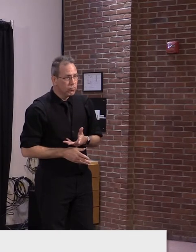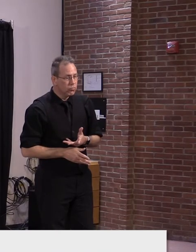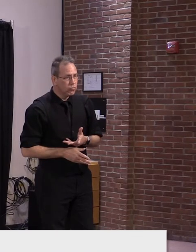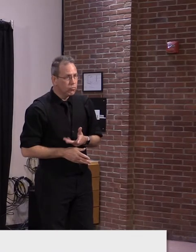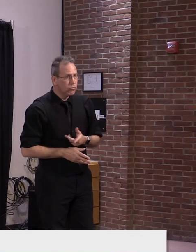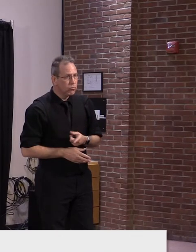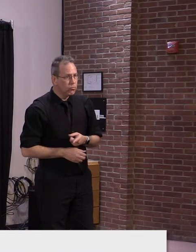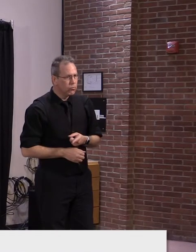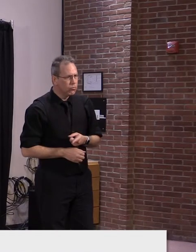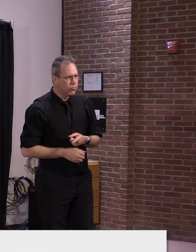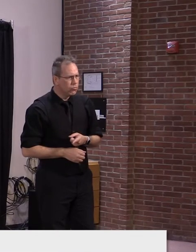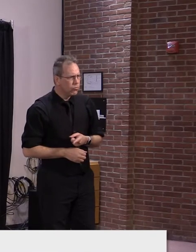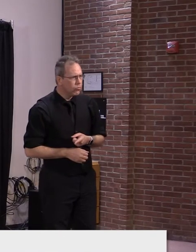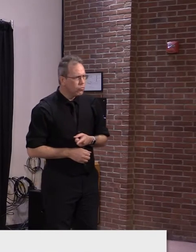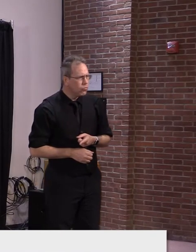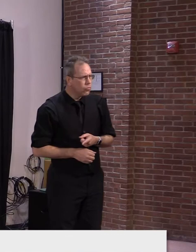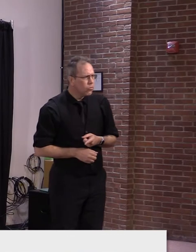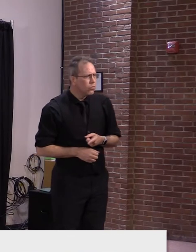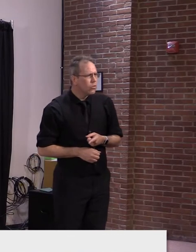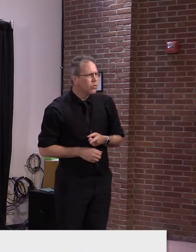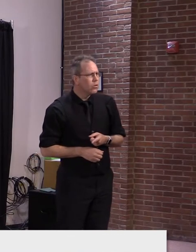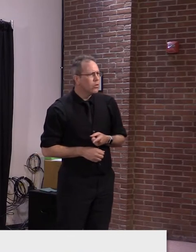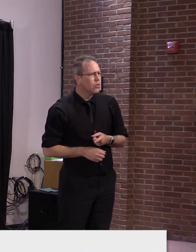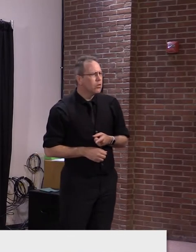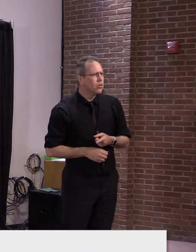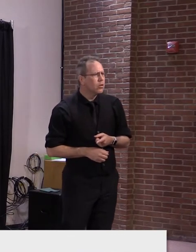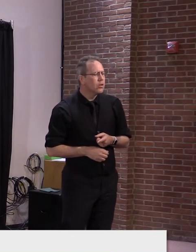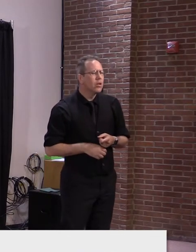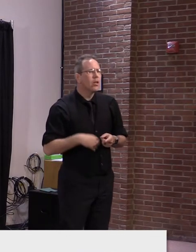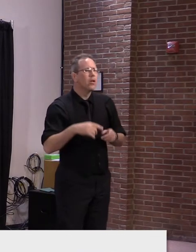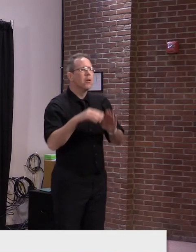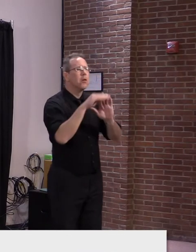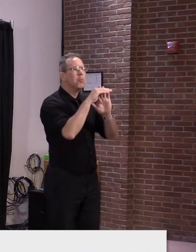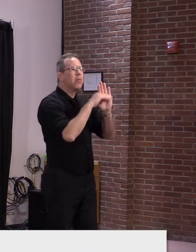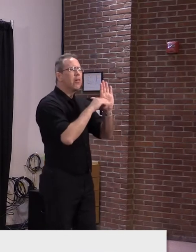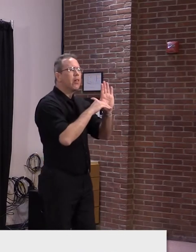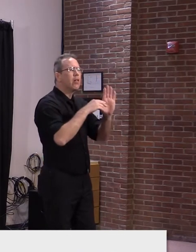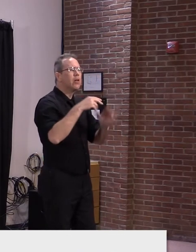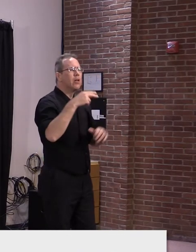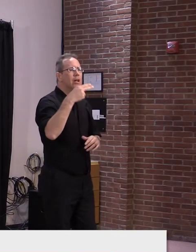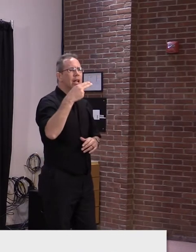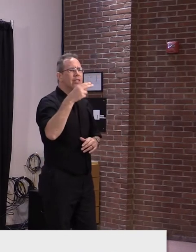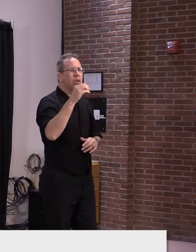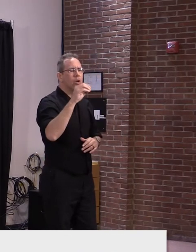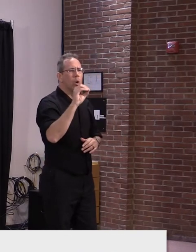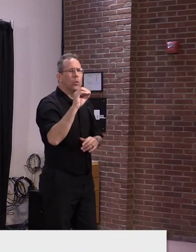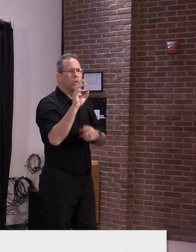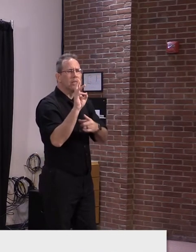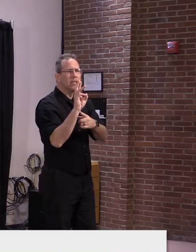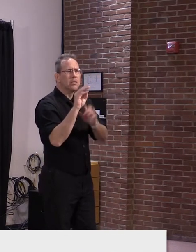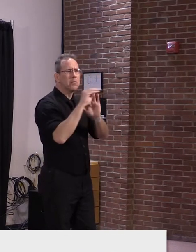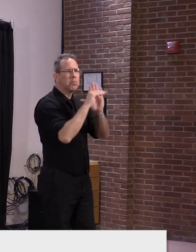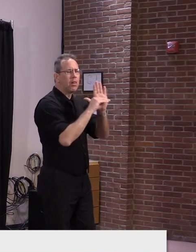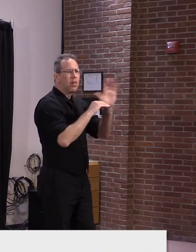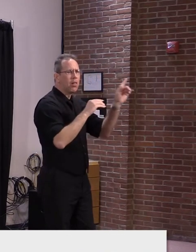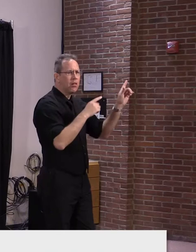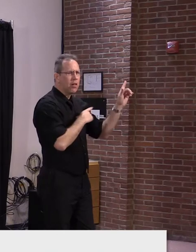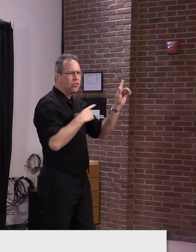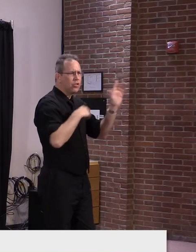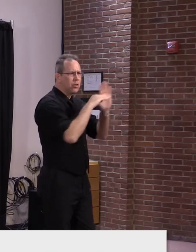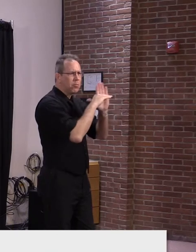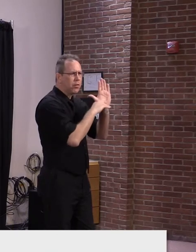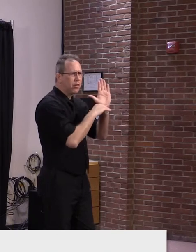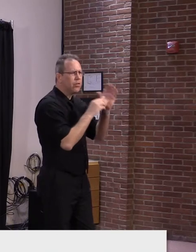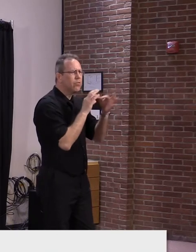Governor, H606 is now being voted on in the House as you speak. It would require that 50% of total